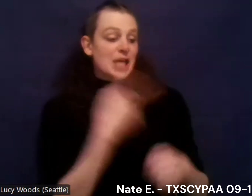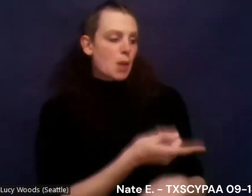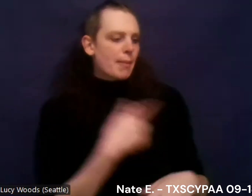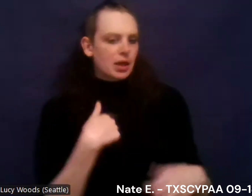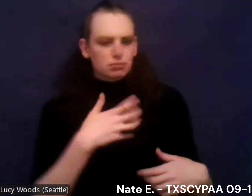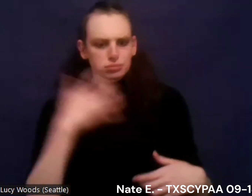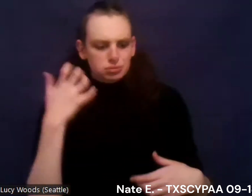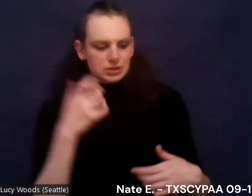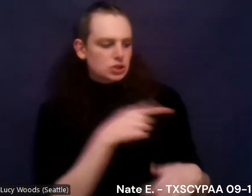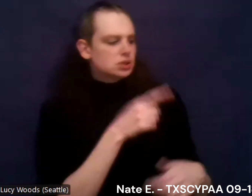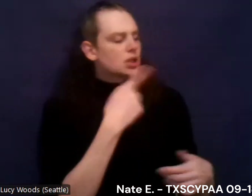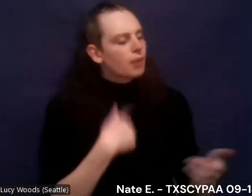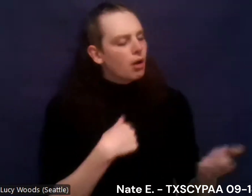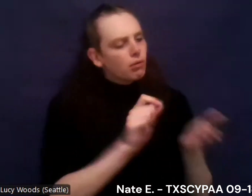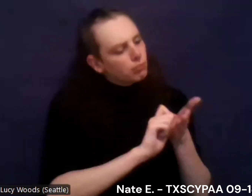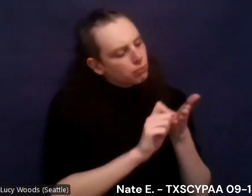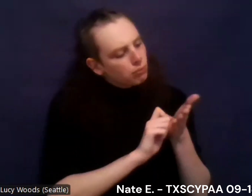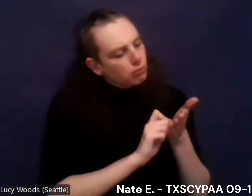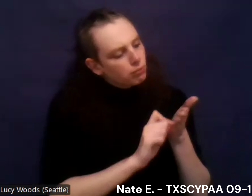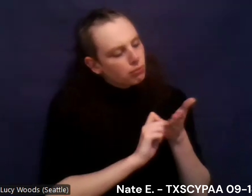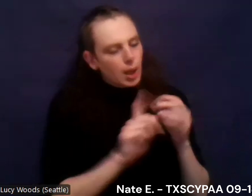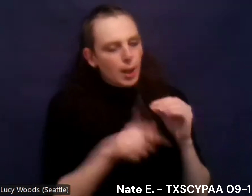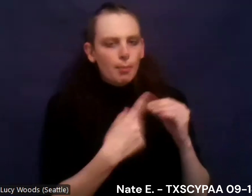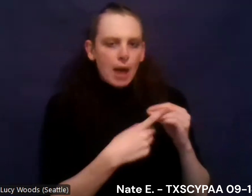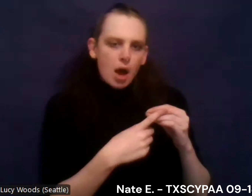like let's do something about it. And